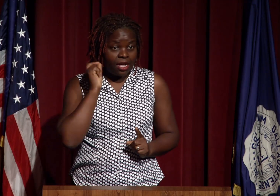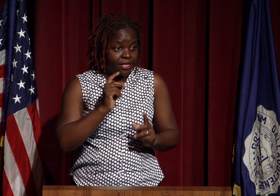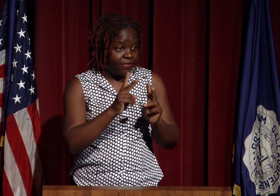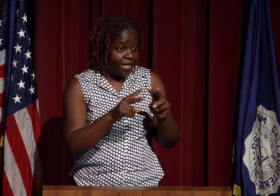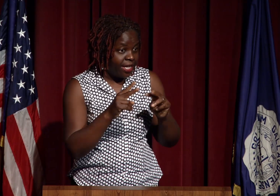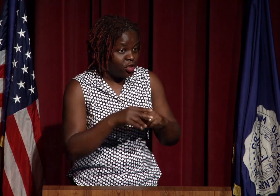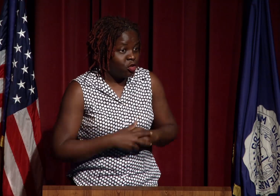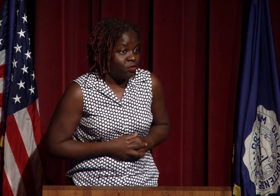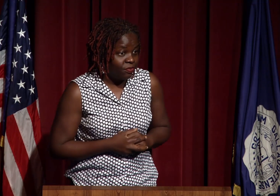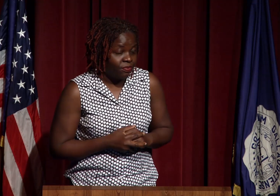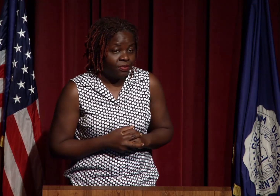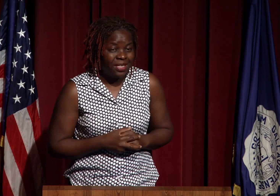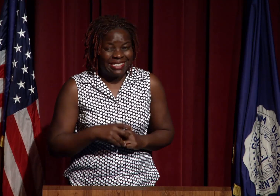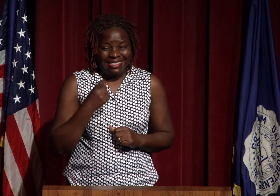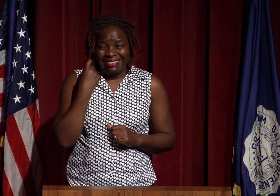So it does take a Gallaudet village.